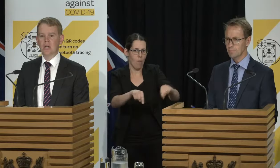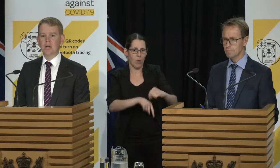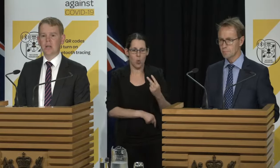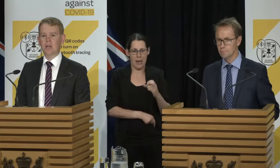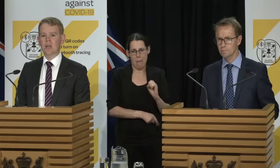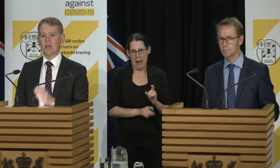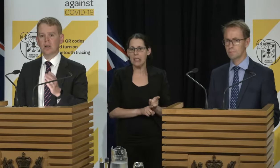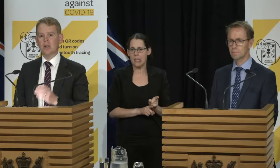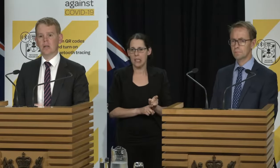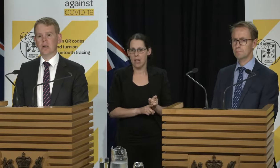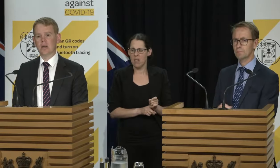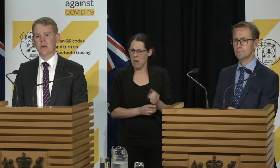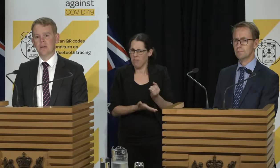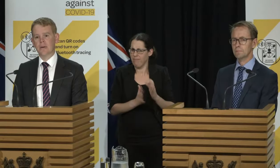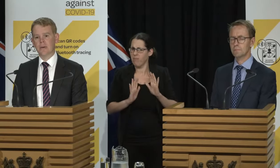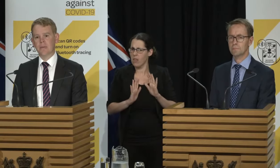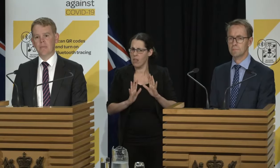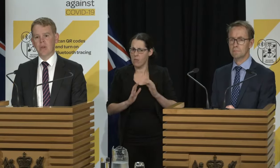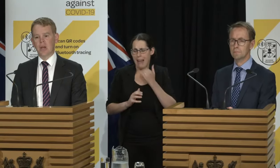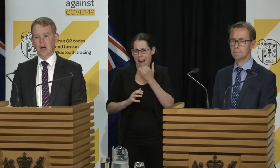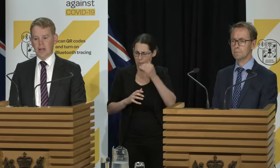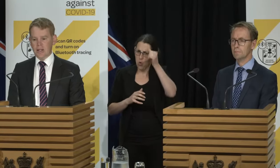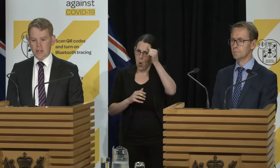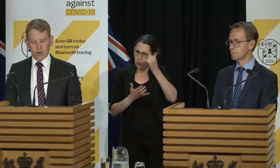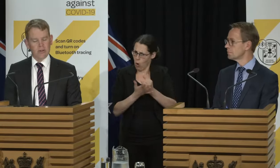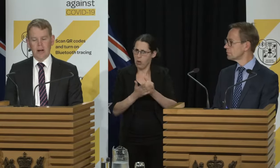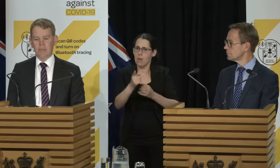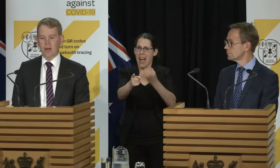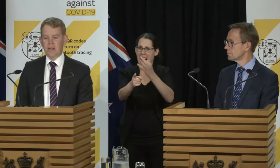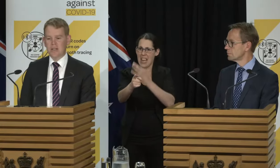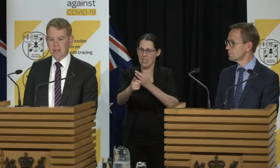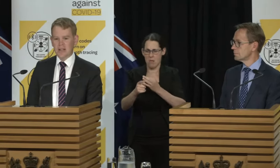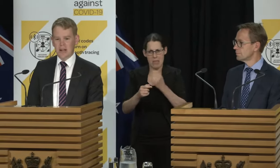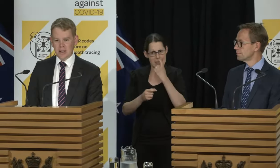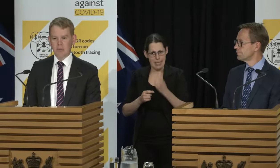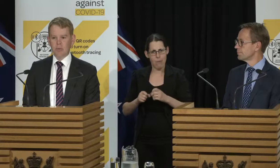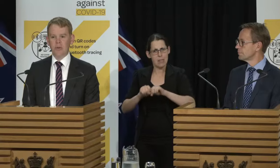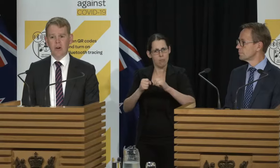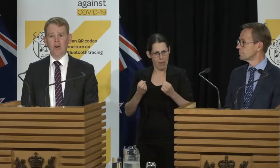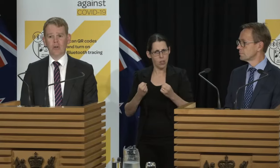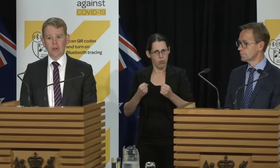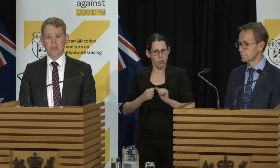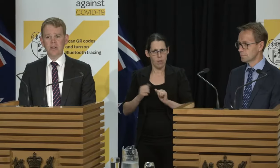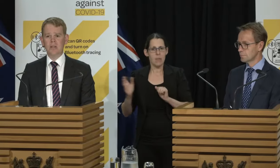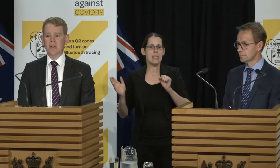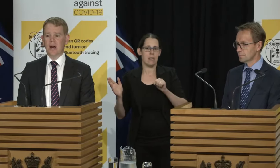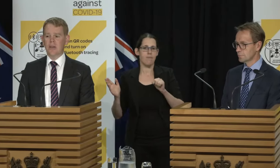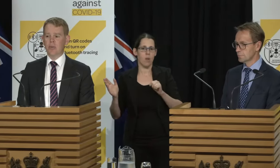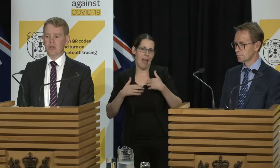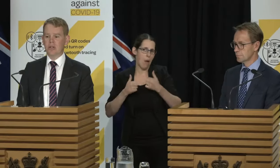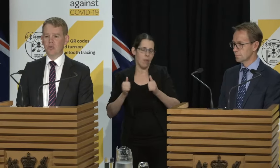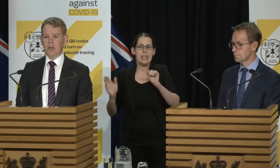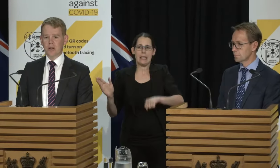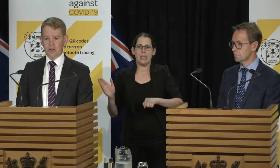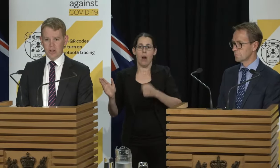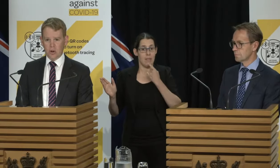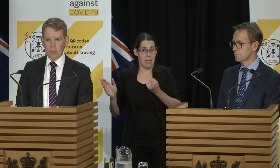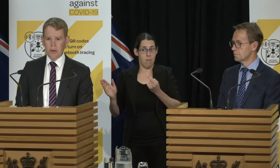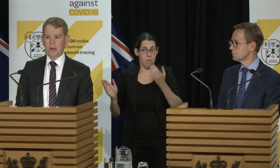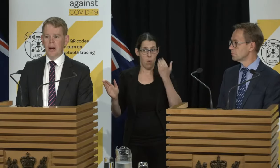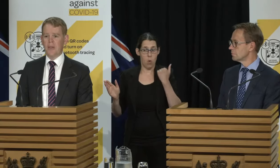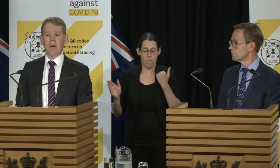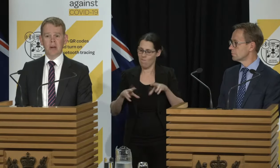like a pretty serious breach of the health order, doesn't it? Yes, look, like I said, it's unacceptable. There are consequences. The person has already lost